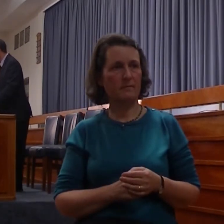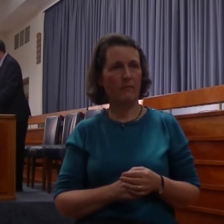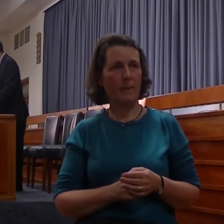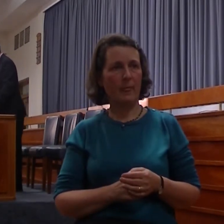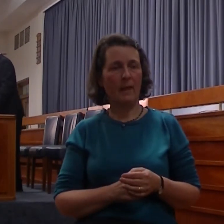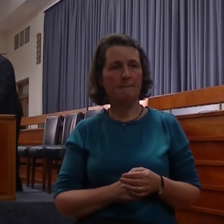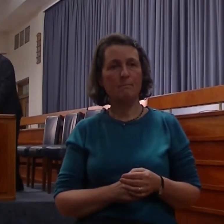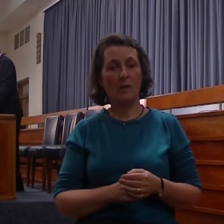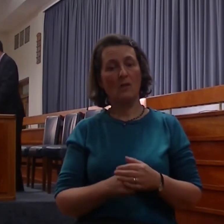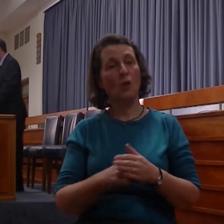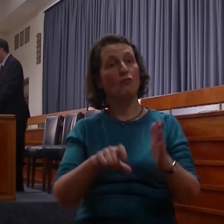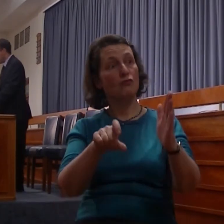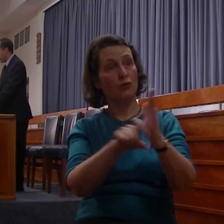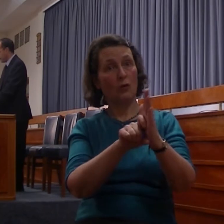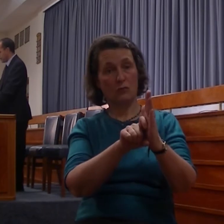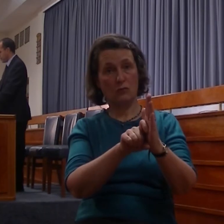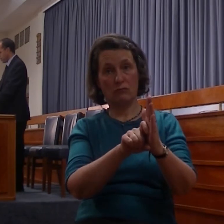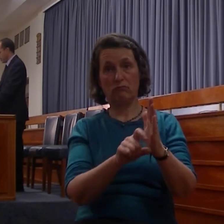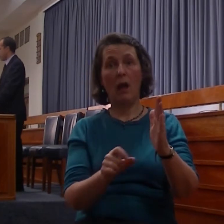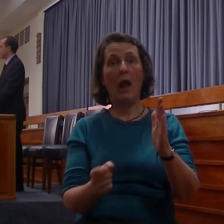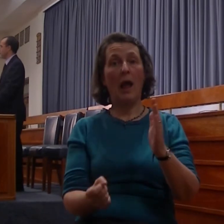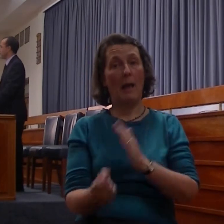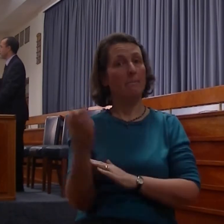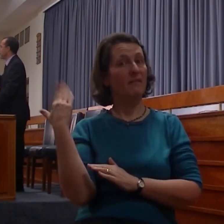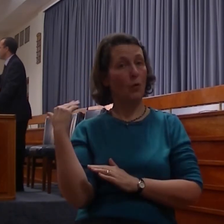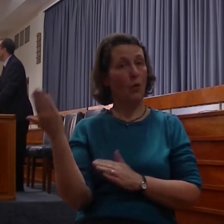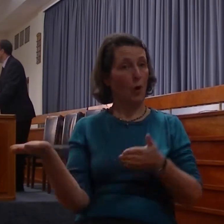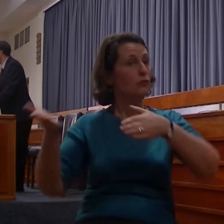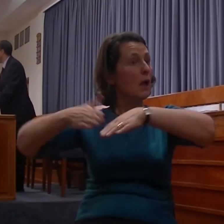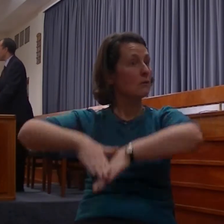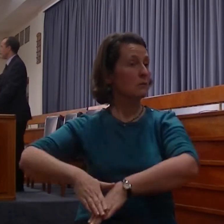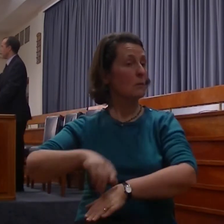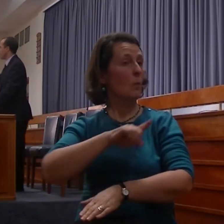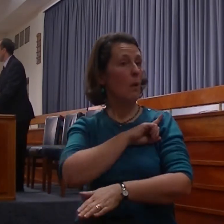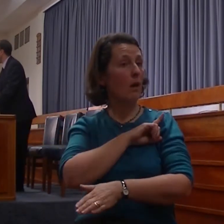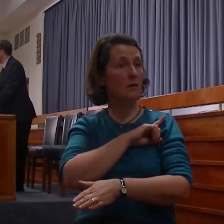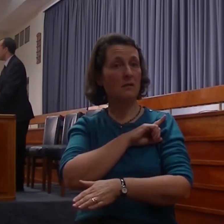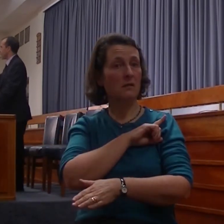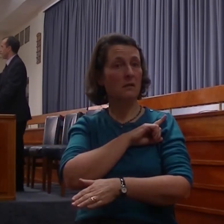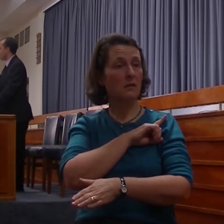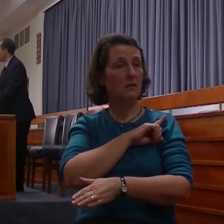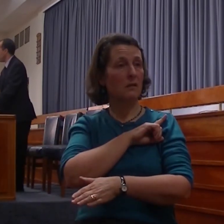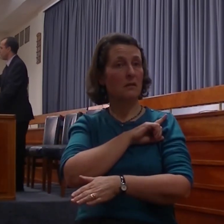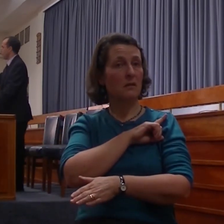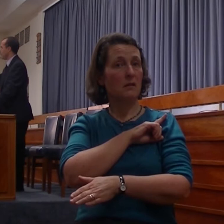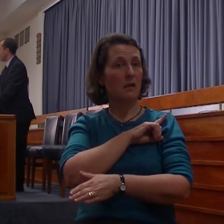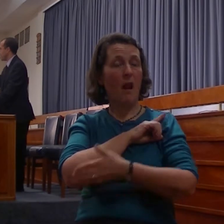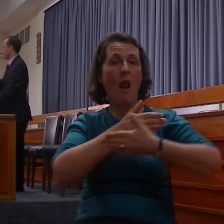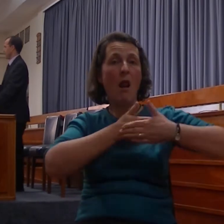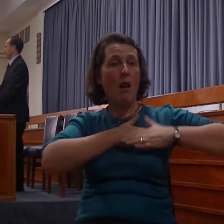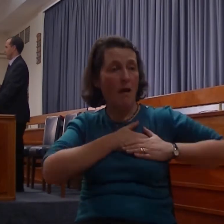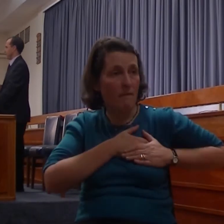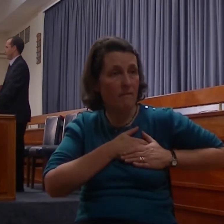is given to us as a warning. As a warning. And believe me, churches have closed and have lost